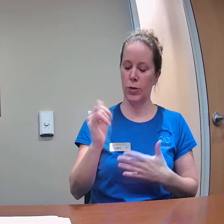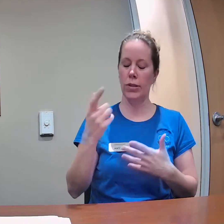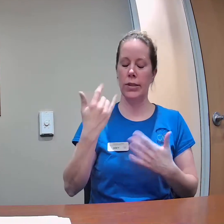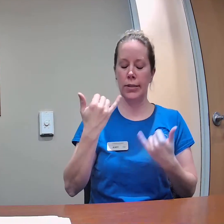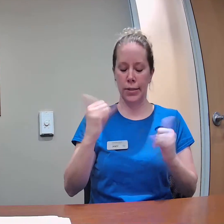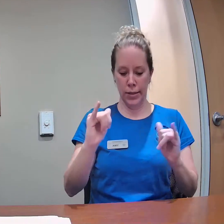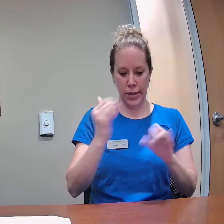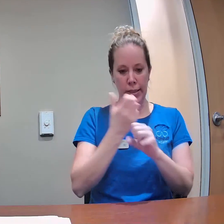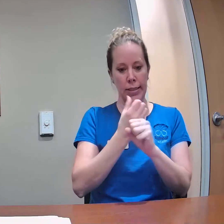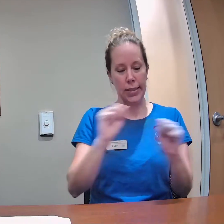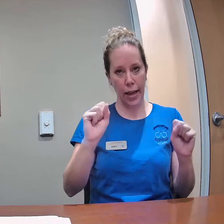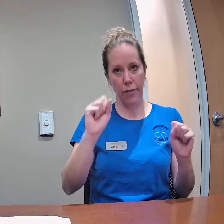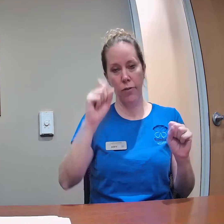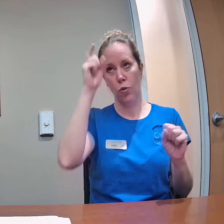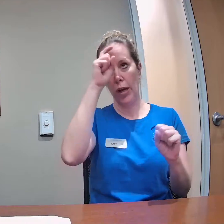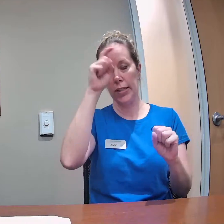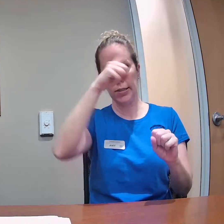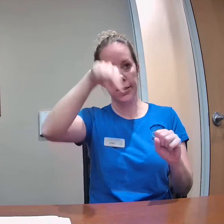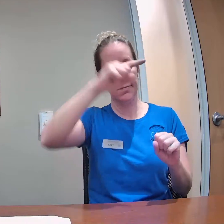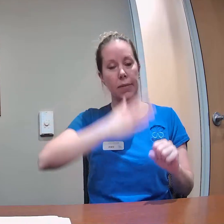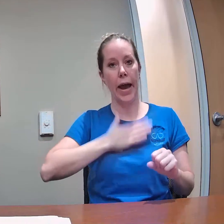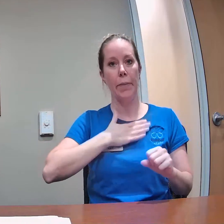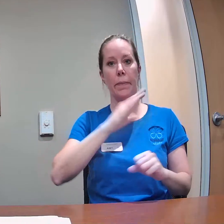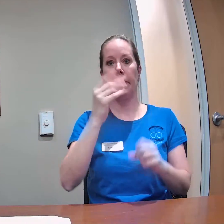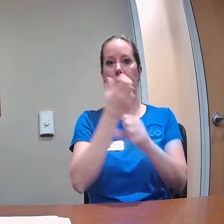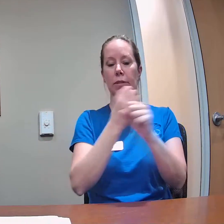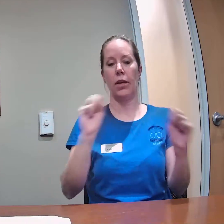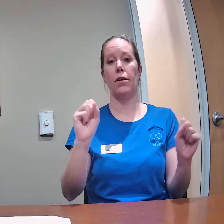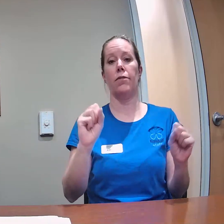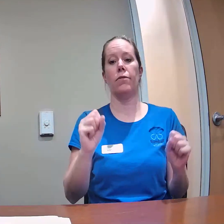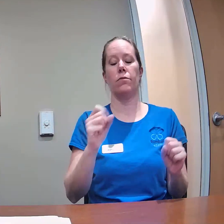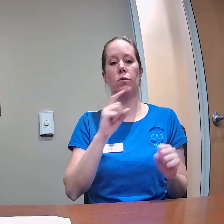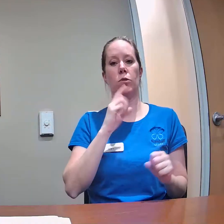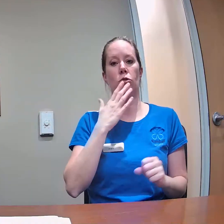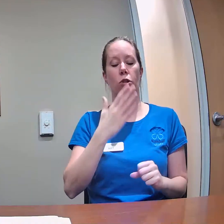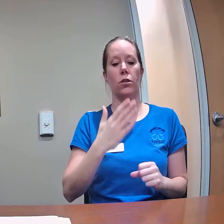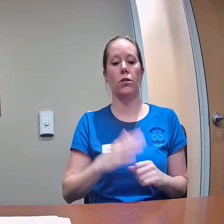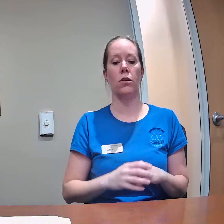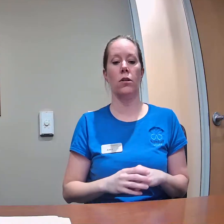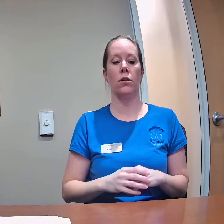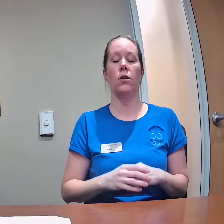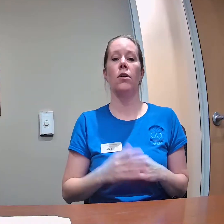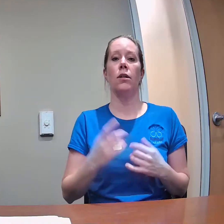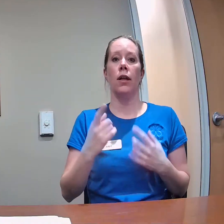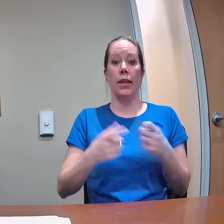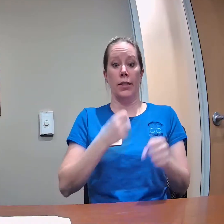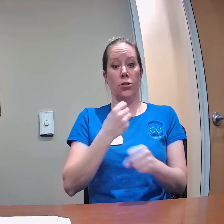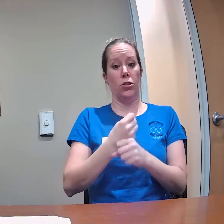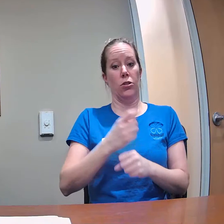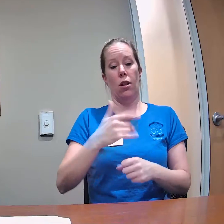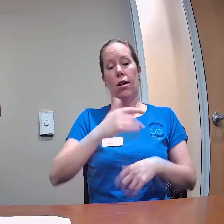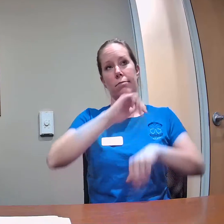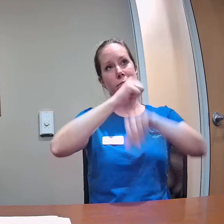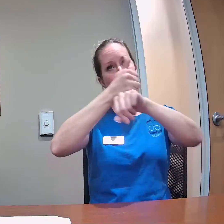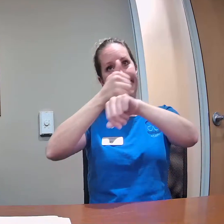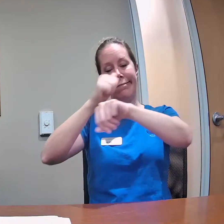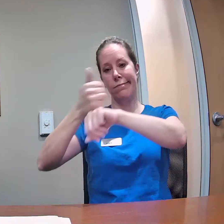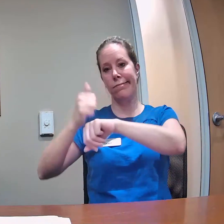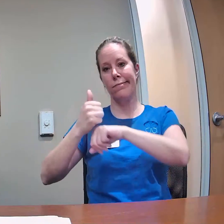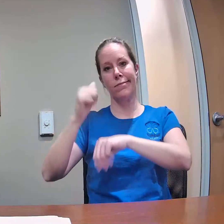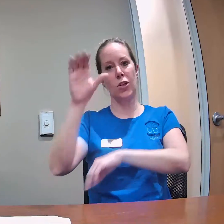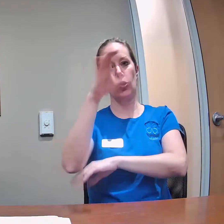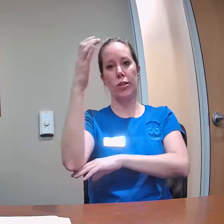and our residents are happy and safe. And right now, we weren't allowed to put up Christmas trees this year because of